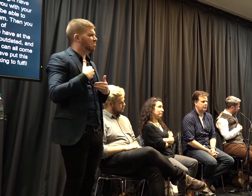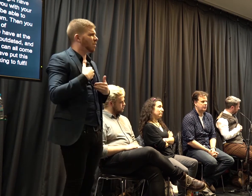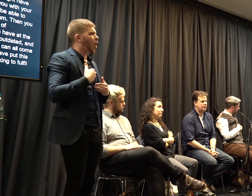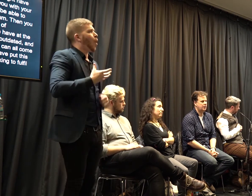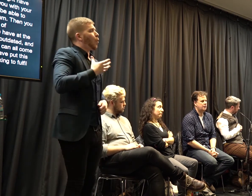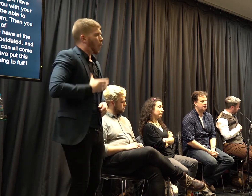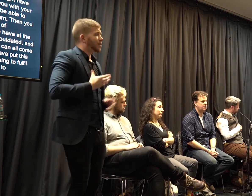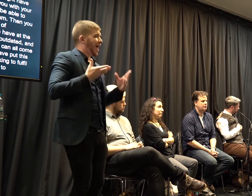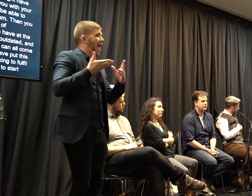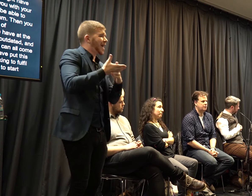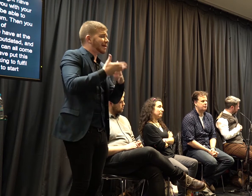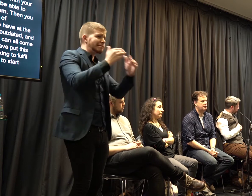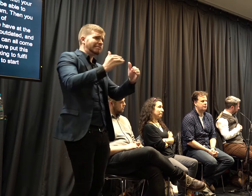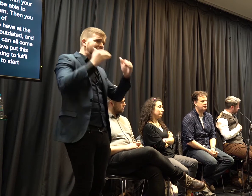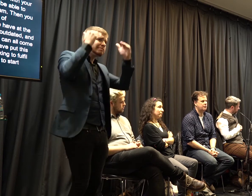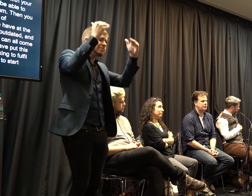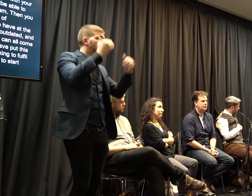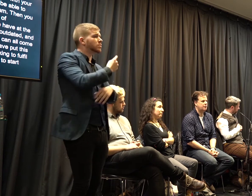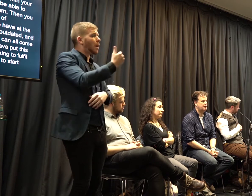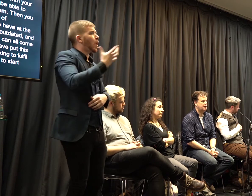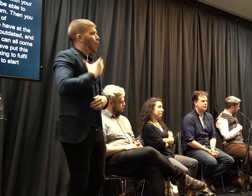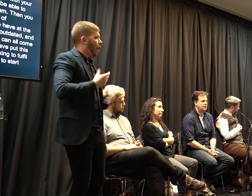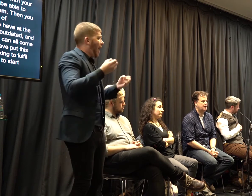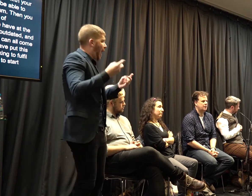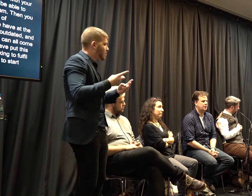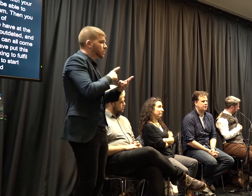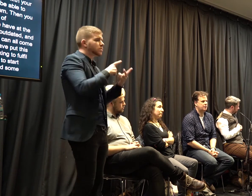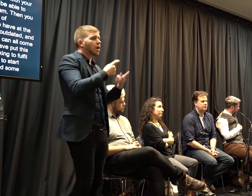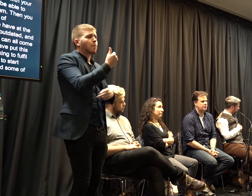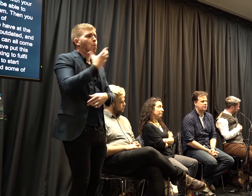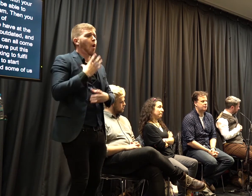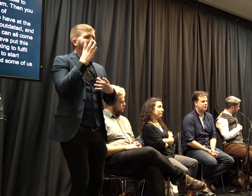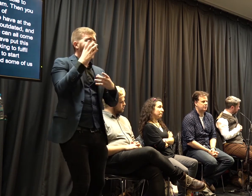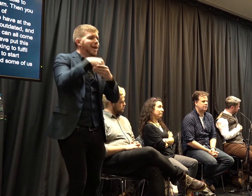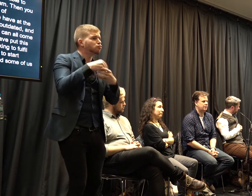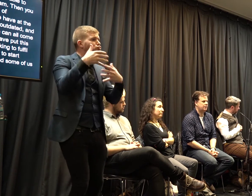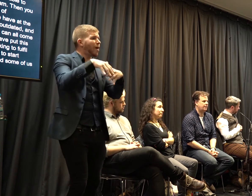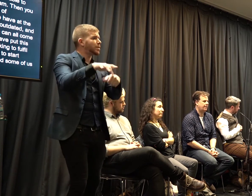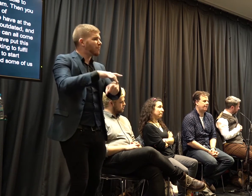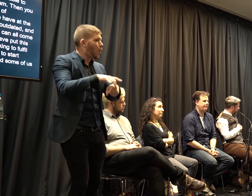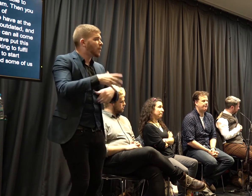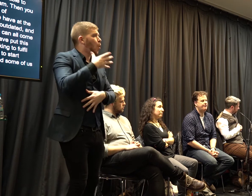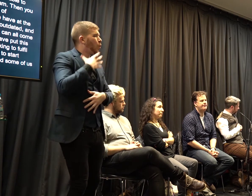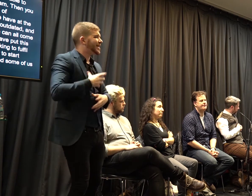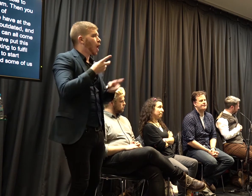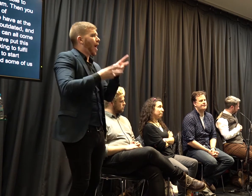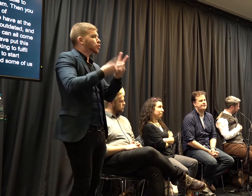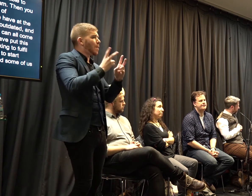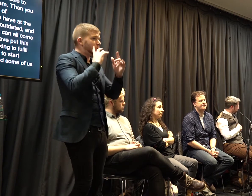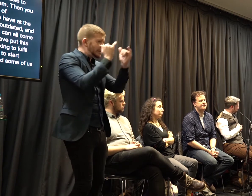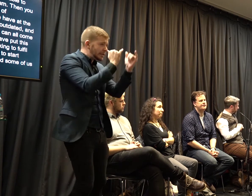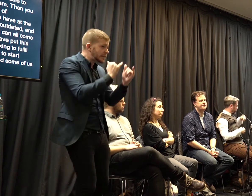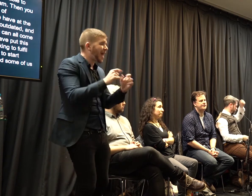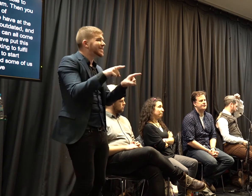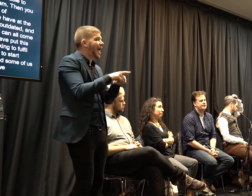we want our access, and some of us want it like this and some of us want it like this, so we need our interpreters to be regulated. They need to be the same as the